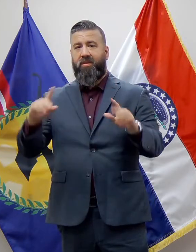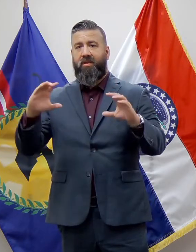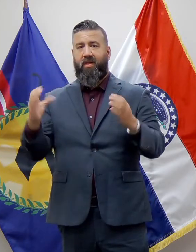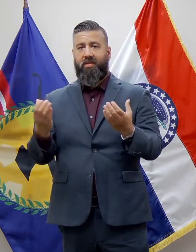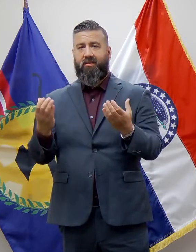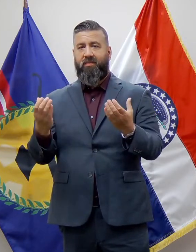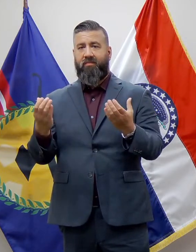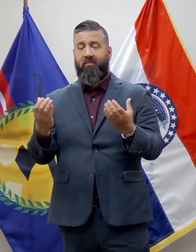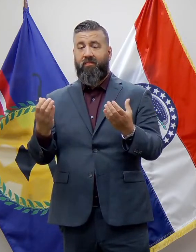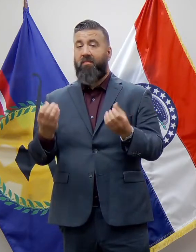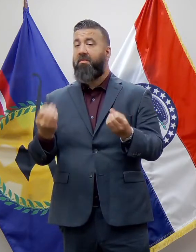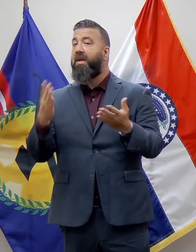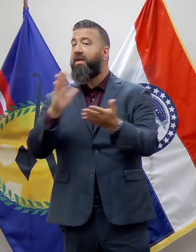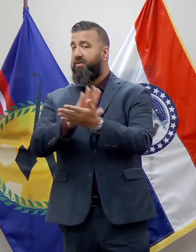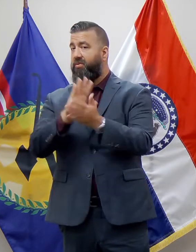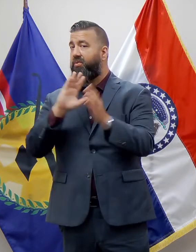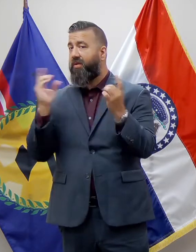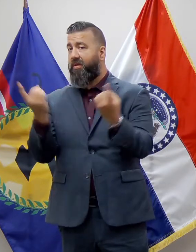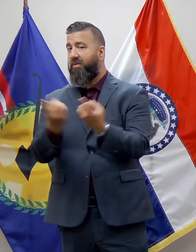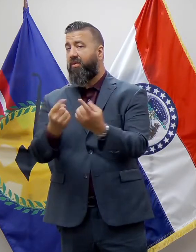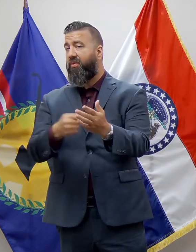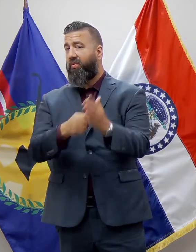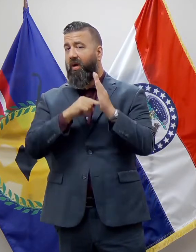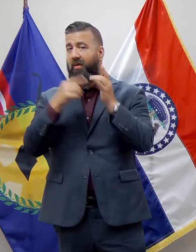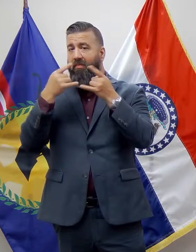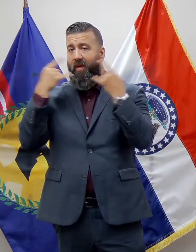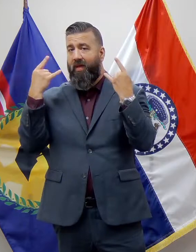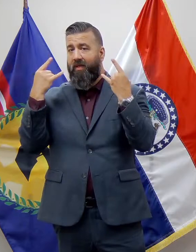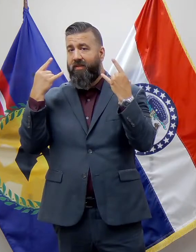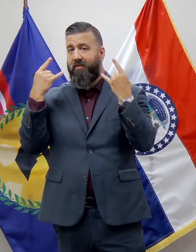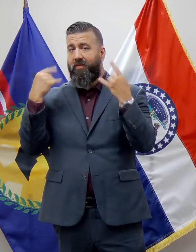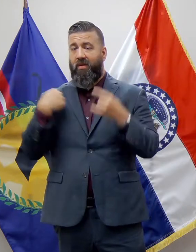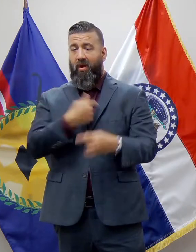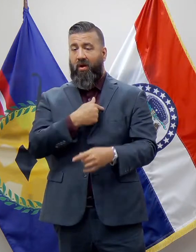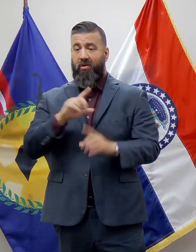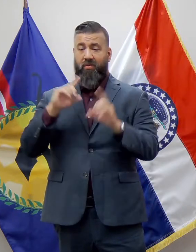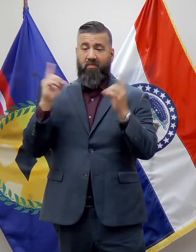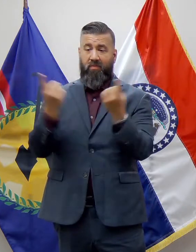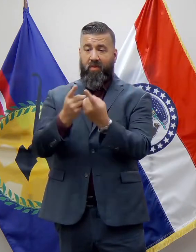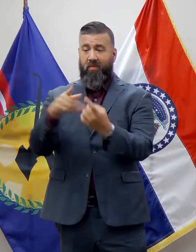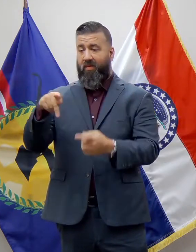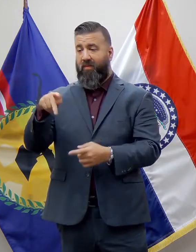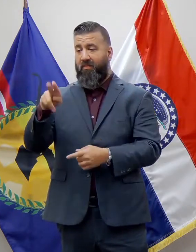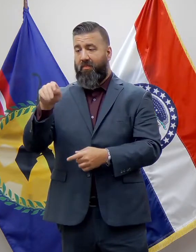districts are requiring masks, and our Department of Public Health is urging students in school